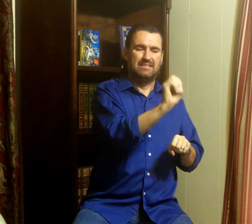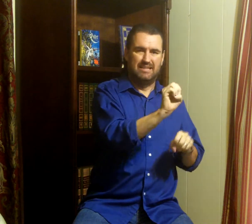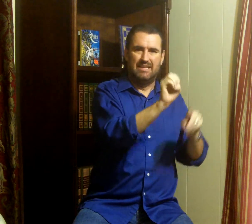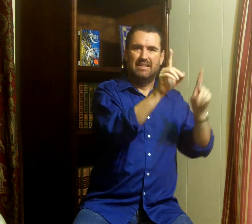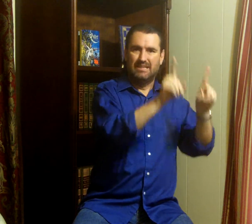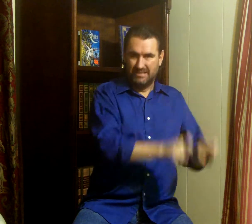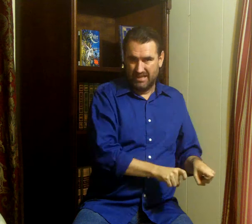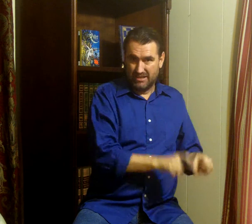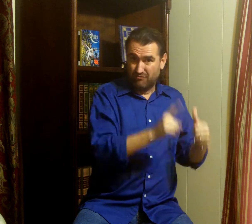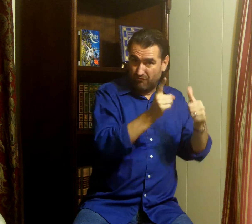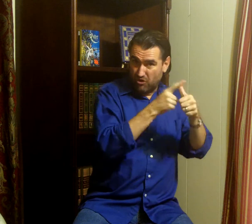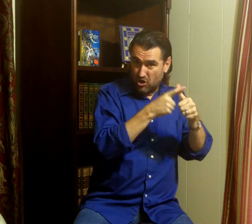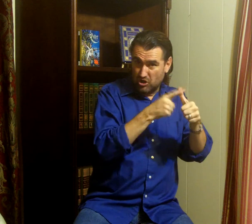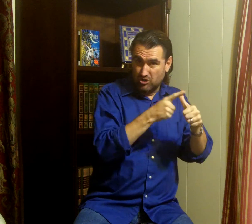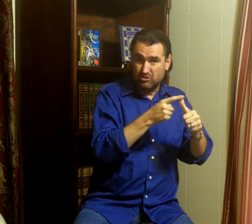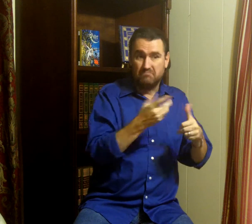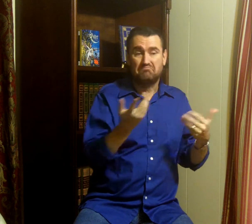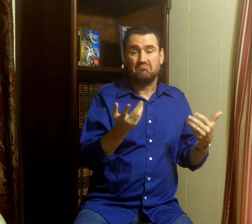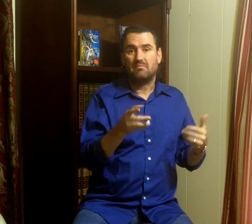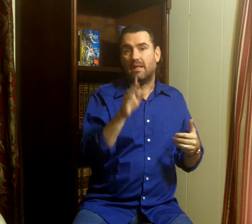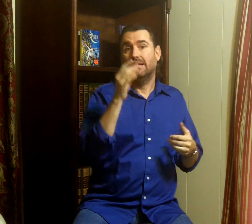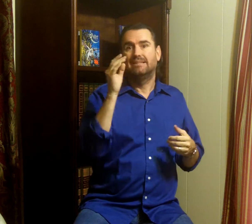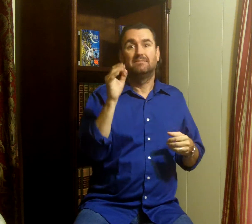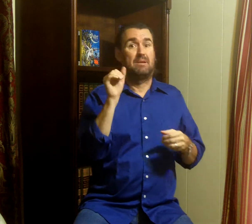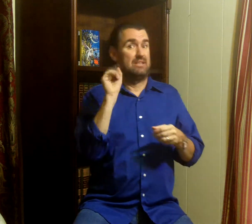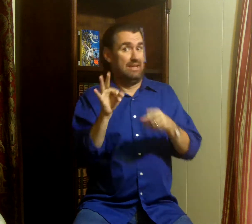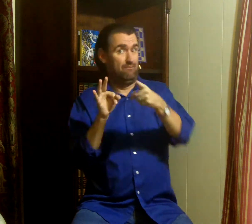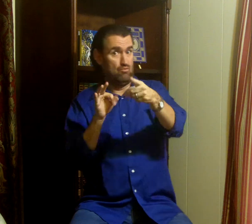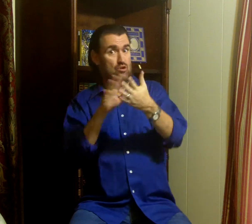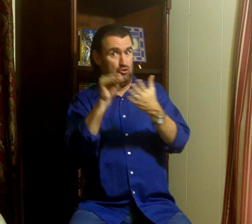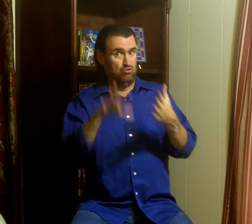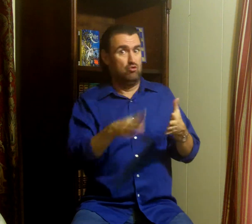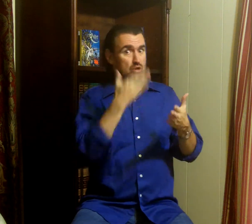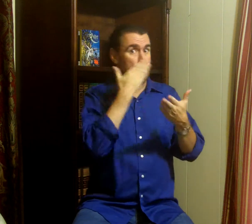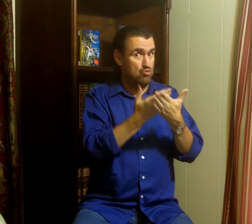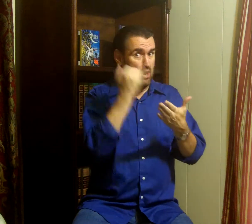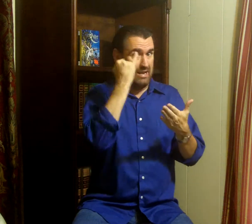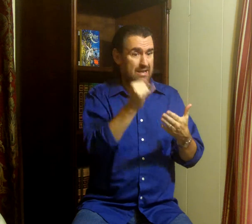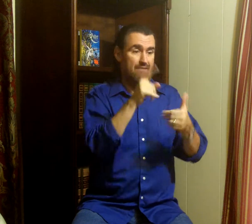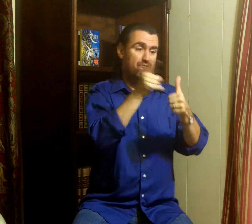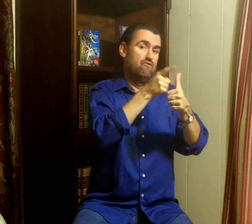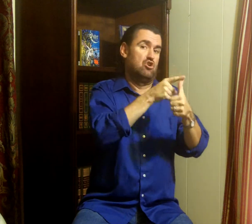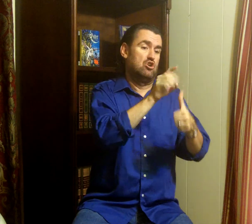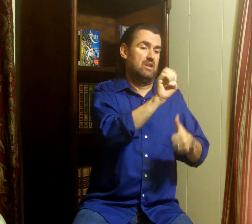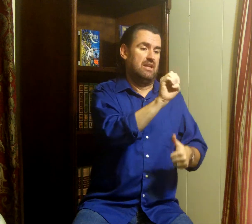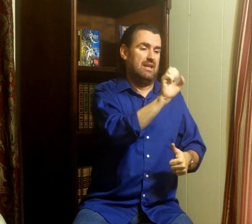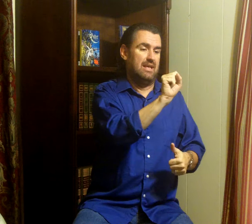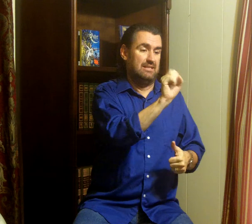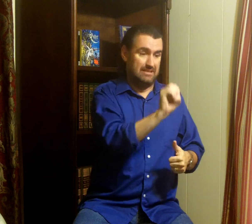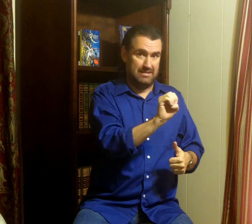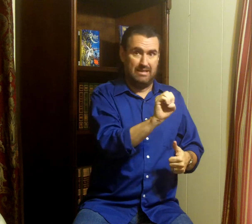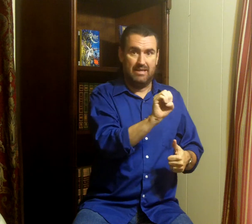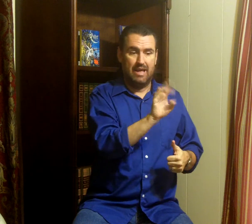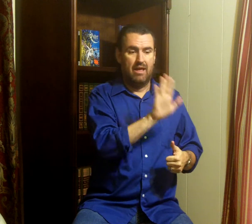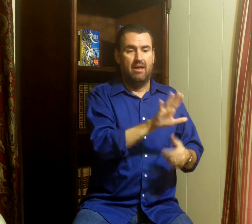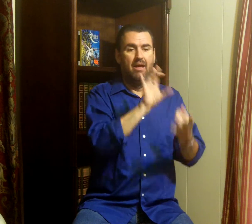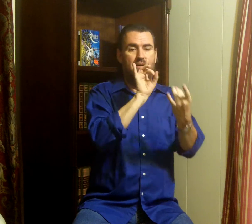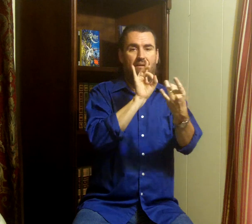their feedback, and then work on their suggestions and their feedback and the things that you scored, what you score high and low